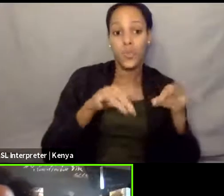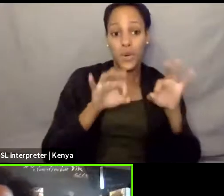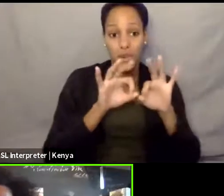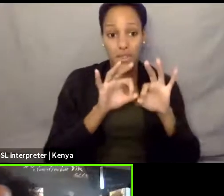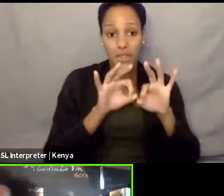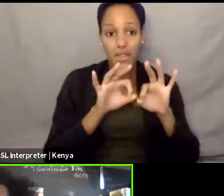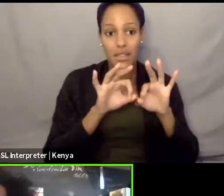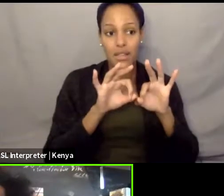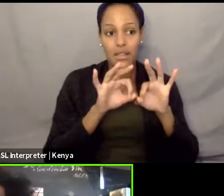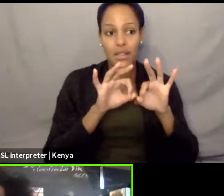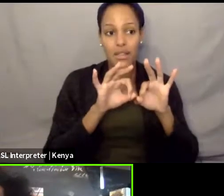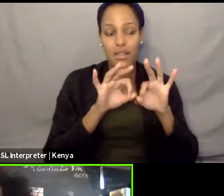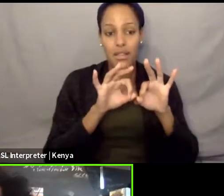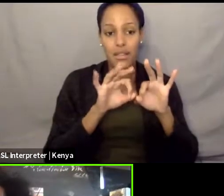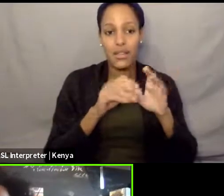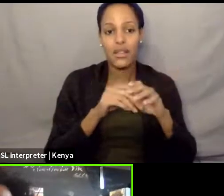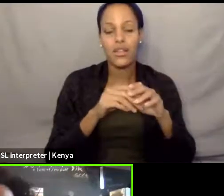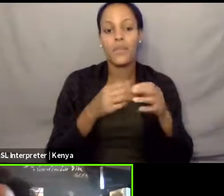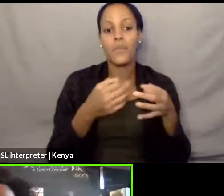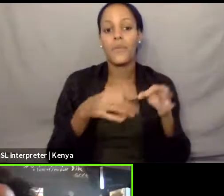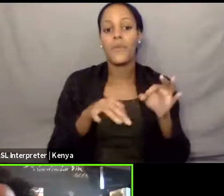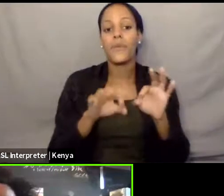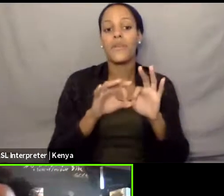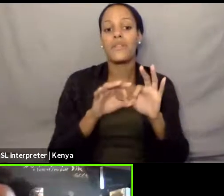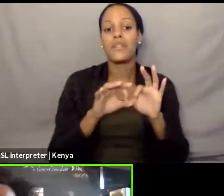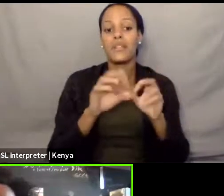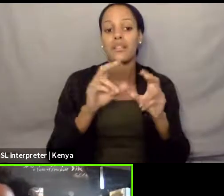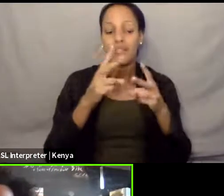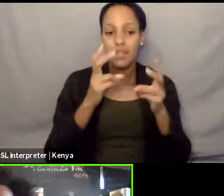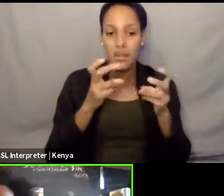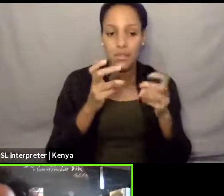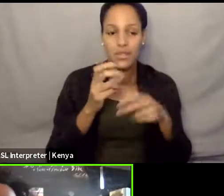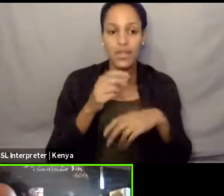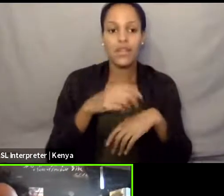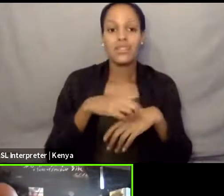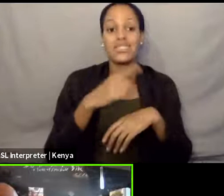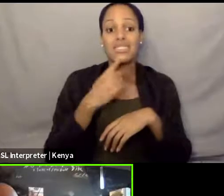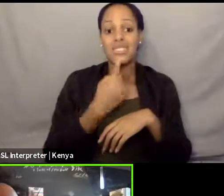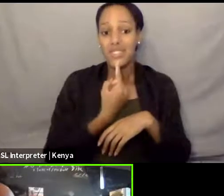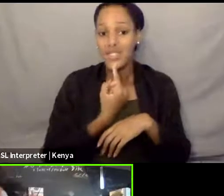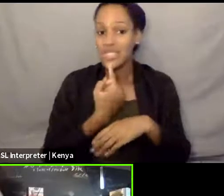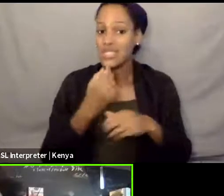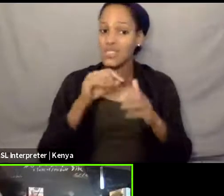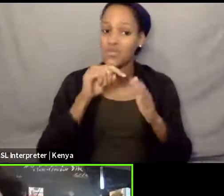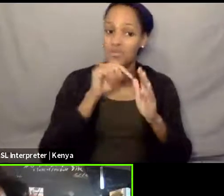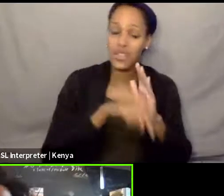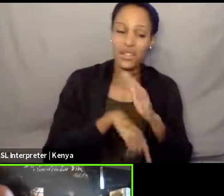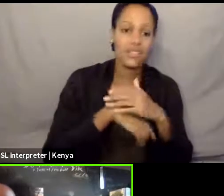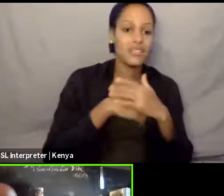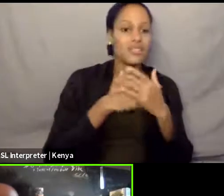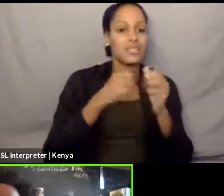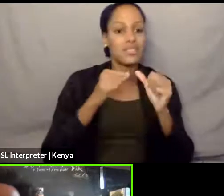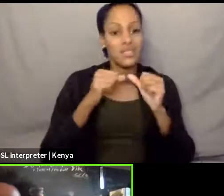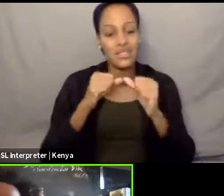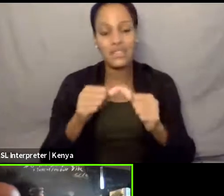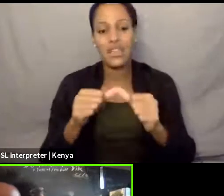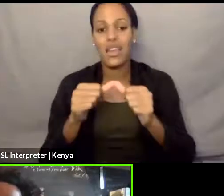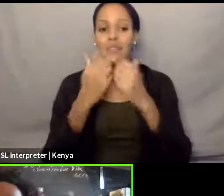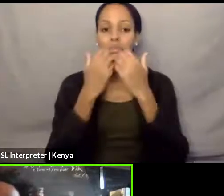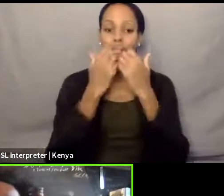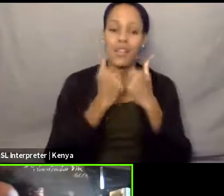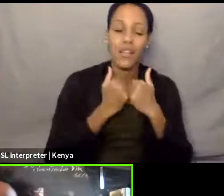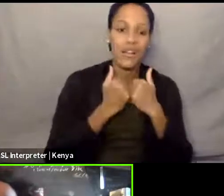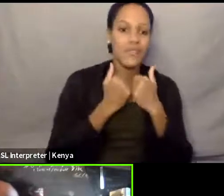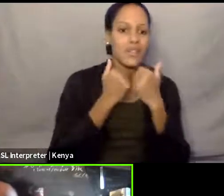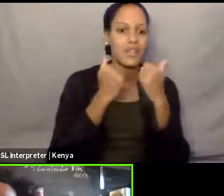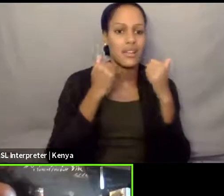is the worthy subject of our most serious, rigorous, sustained, beloving contemplation. It